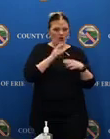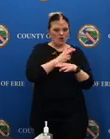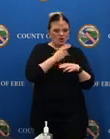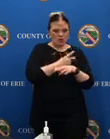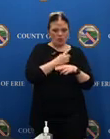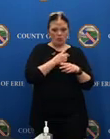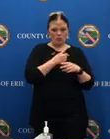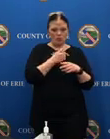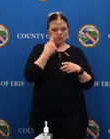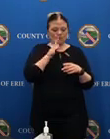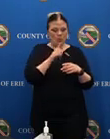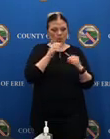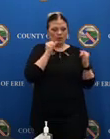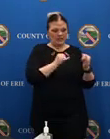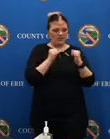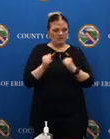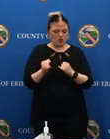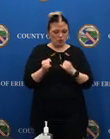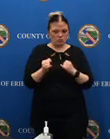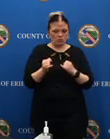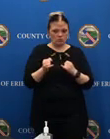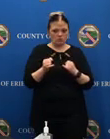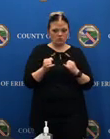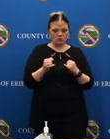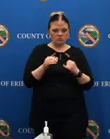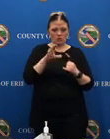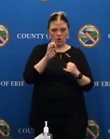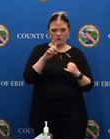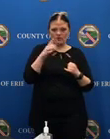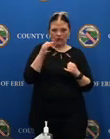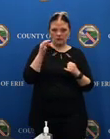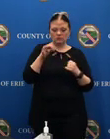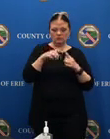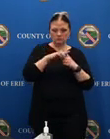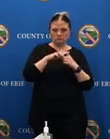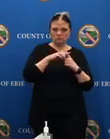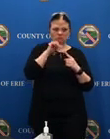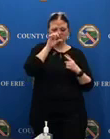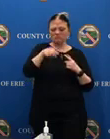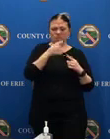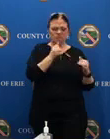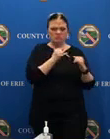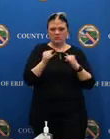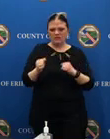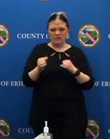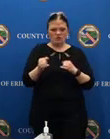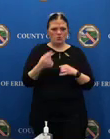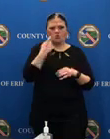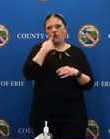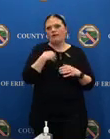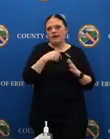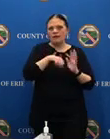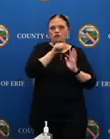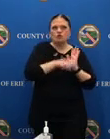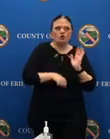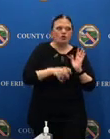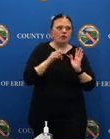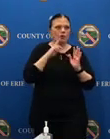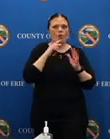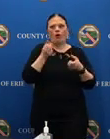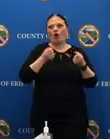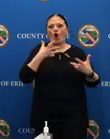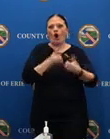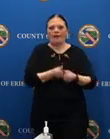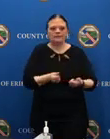by individuals who are COVID-19 positive. It's not just the individual who had major surgery or the individual who was in a car